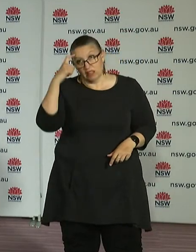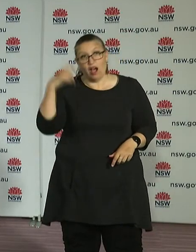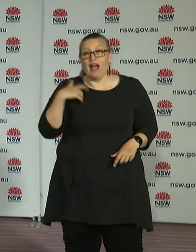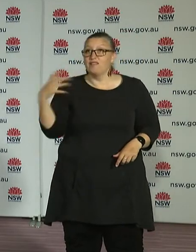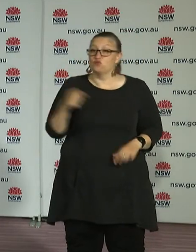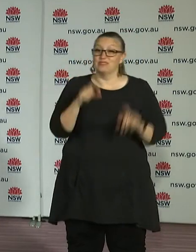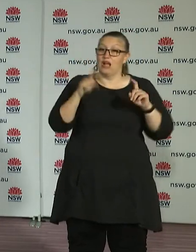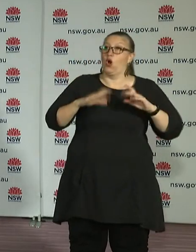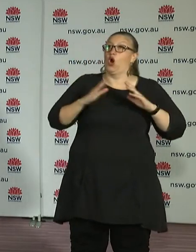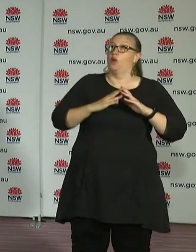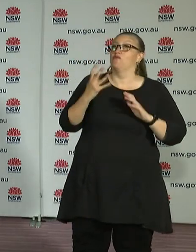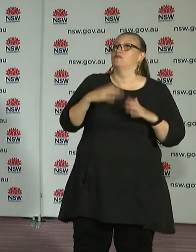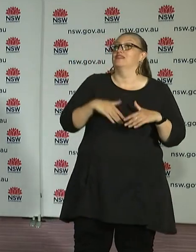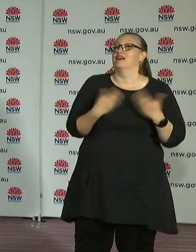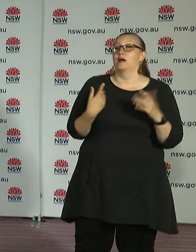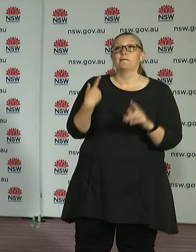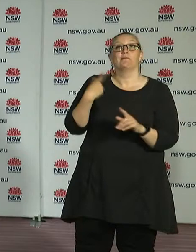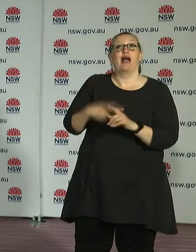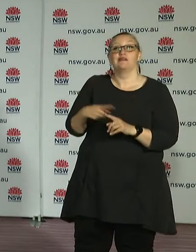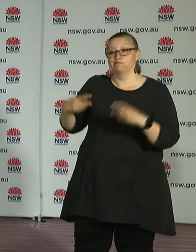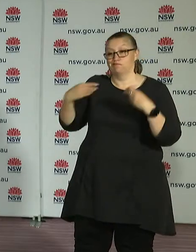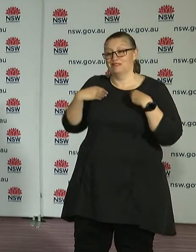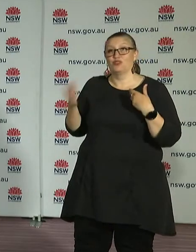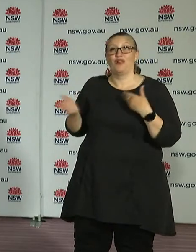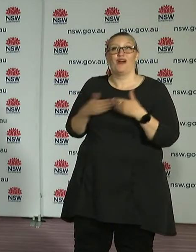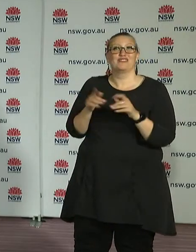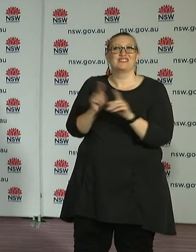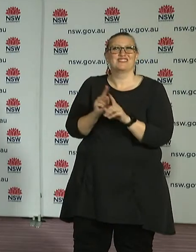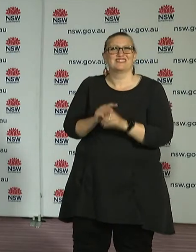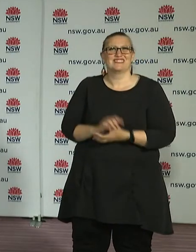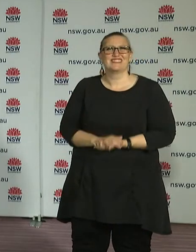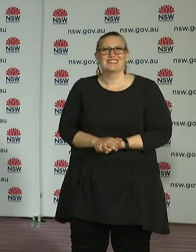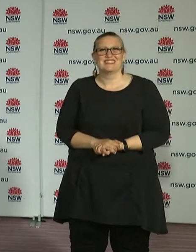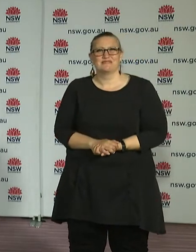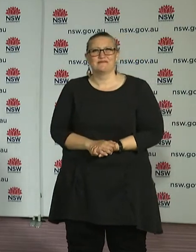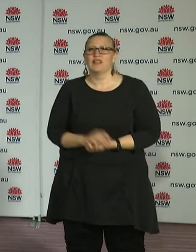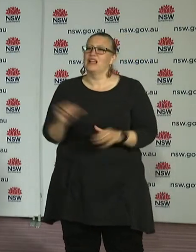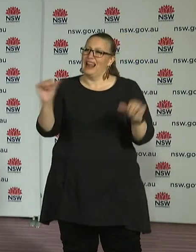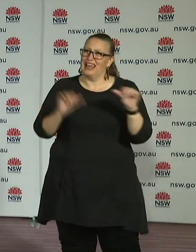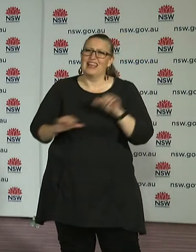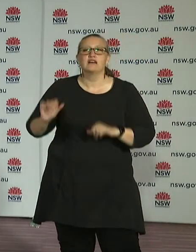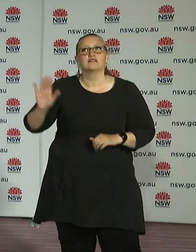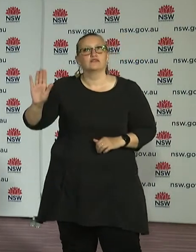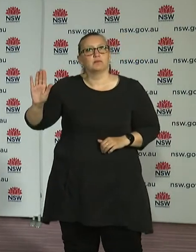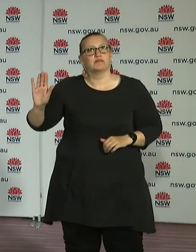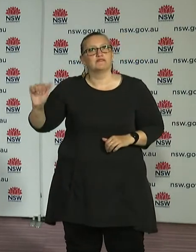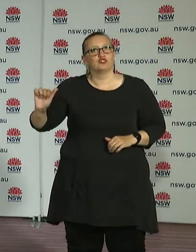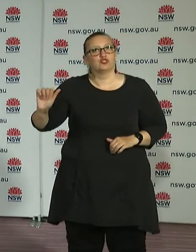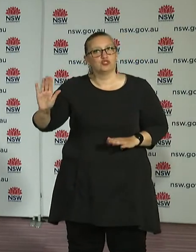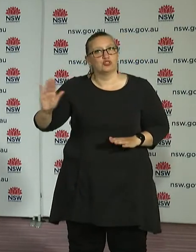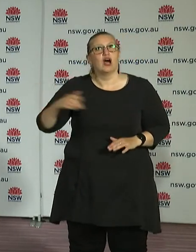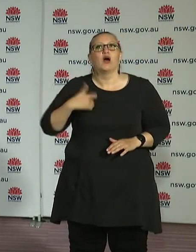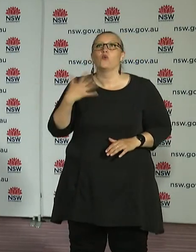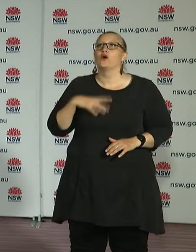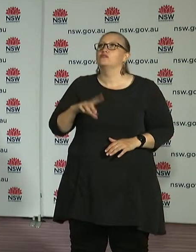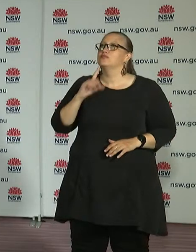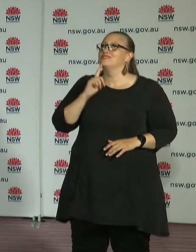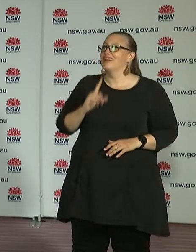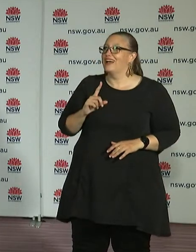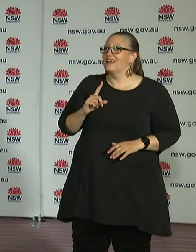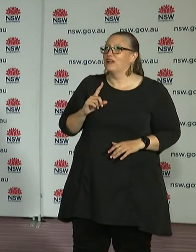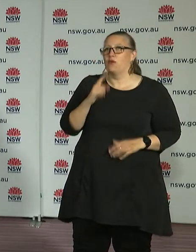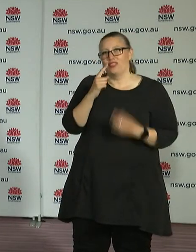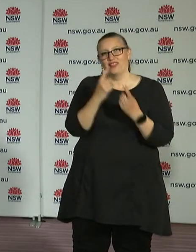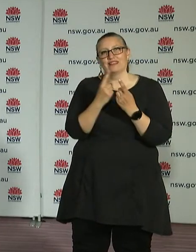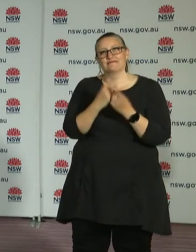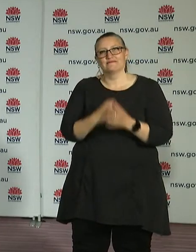days, and we should also assume that the business will be temporarily shut to do a deep clean. But can I just make this point that there